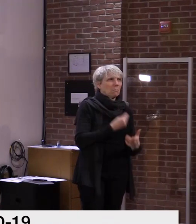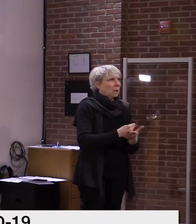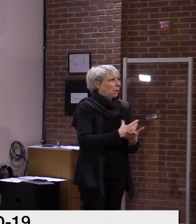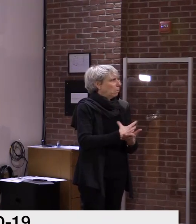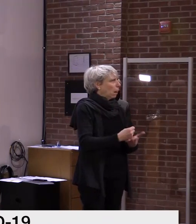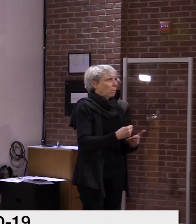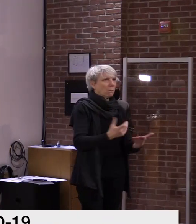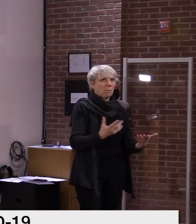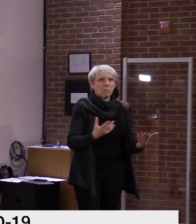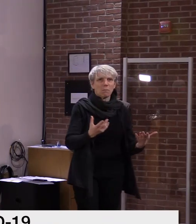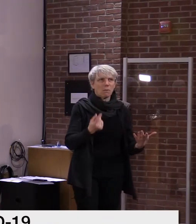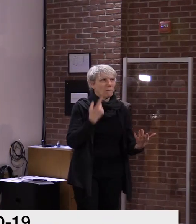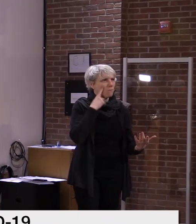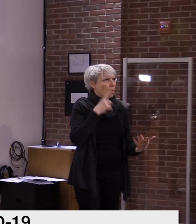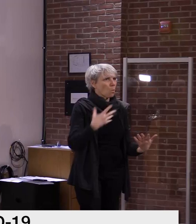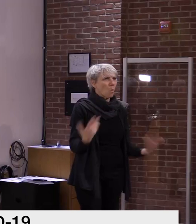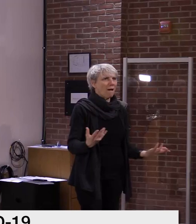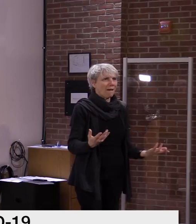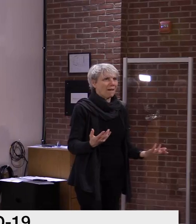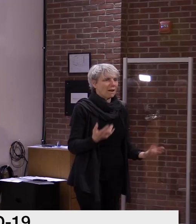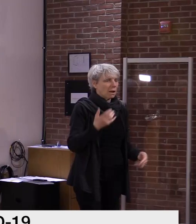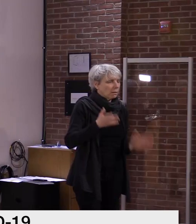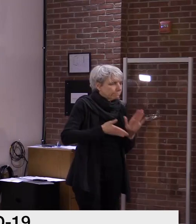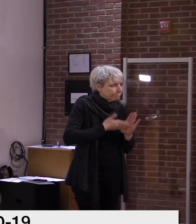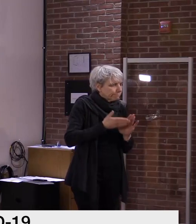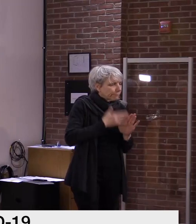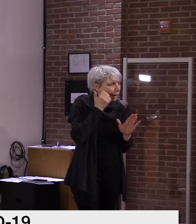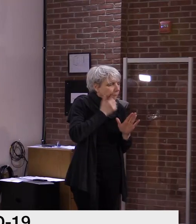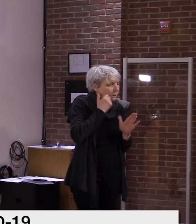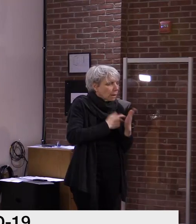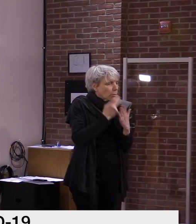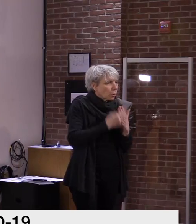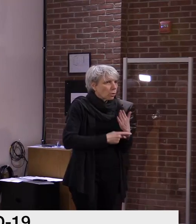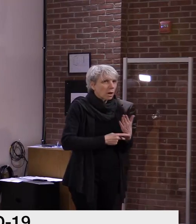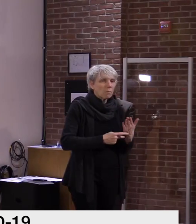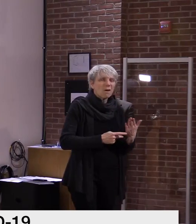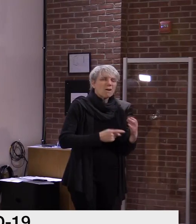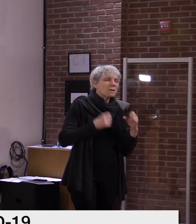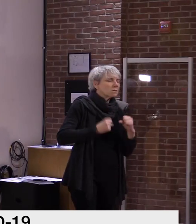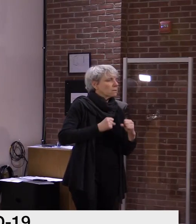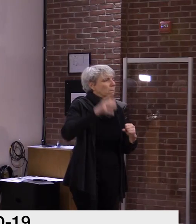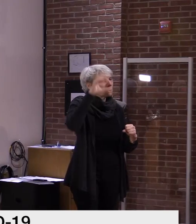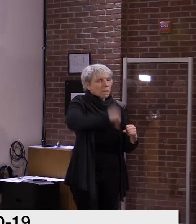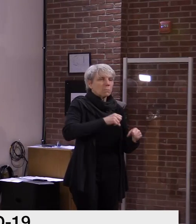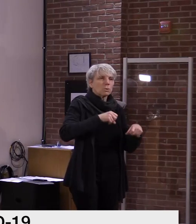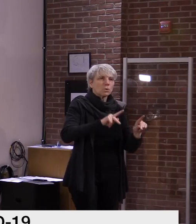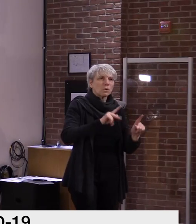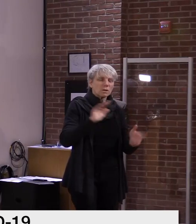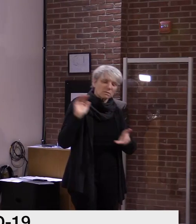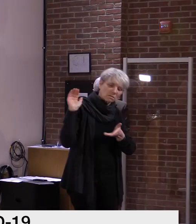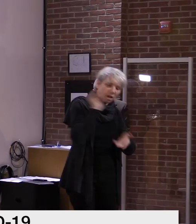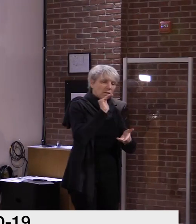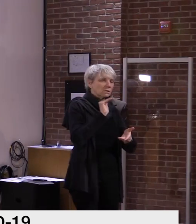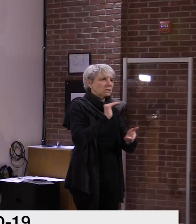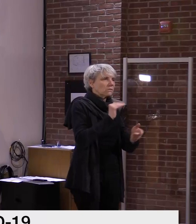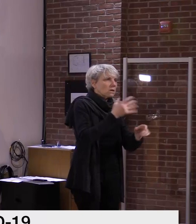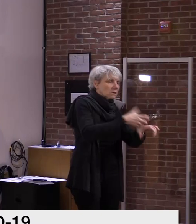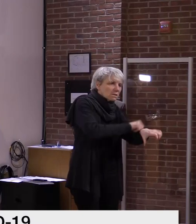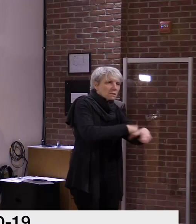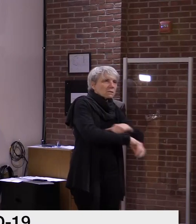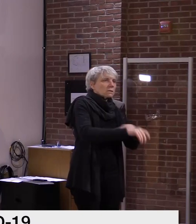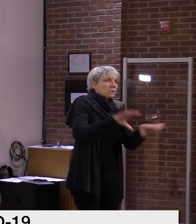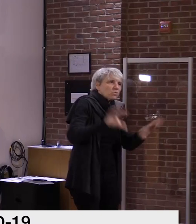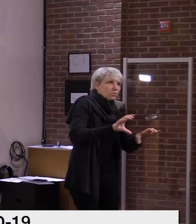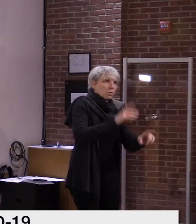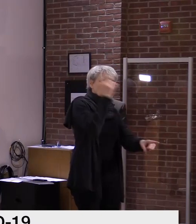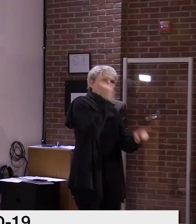what we had hoped. Because again, we have this once-in-a-lifetime opportunity to do the right thing. So I'll